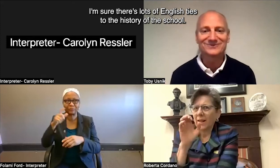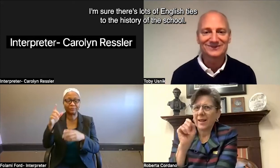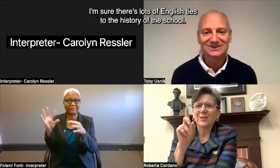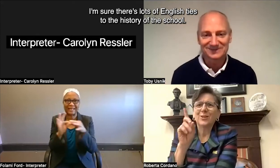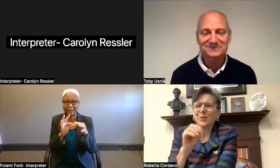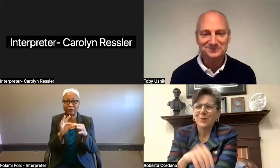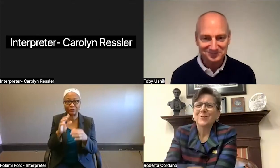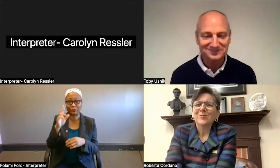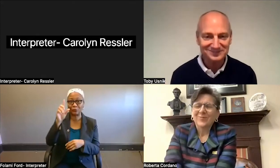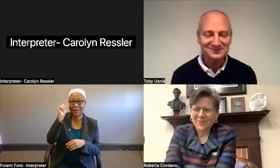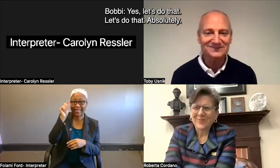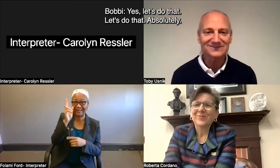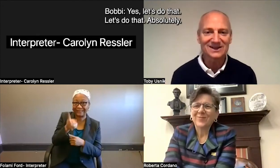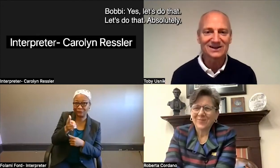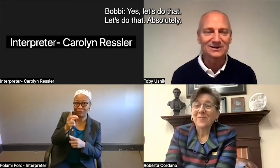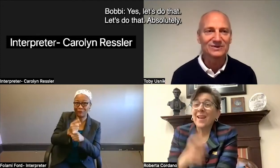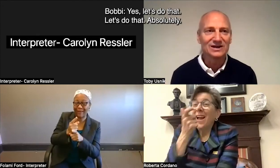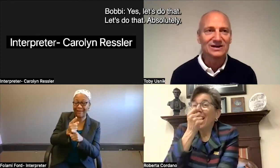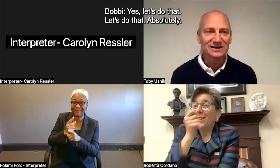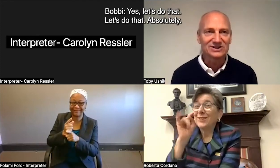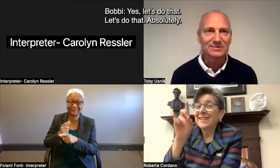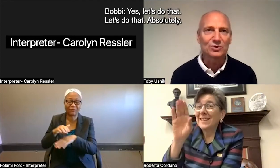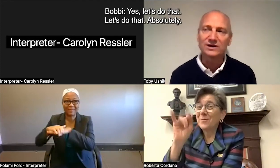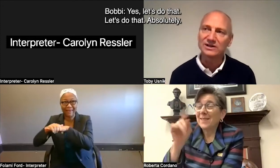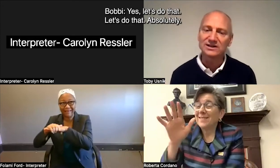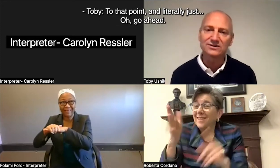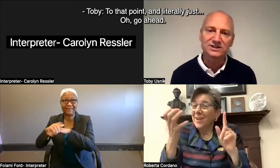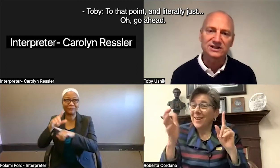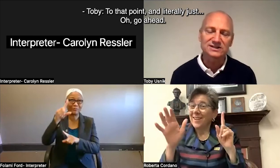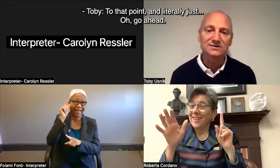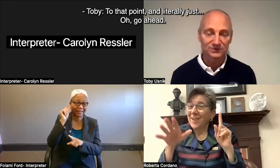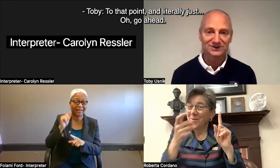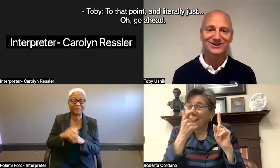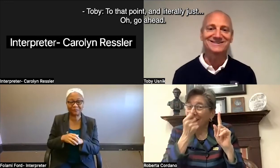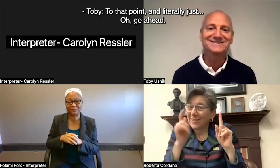Yes. Let's do that. Let's do that. Absolutely. To that point, literally.